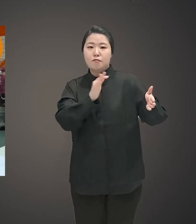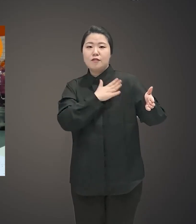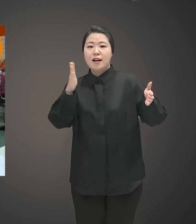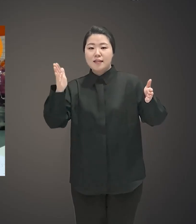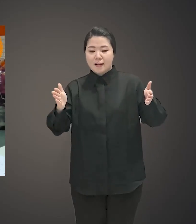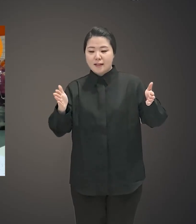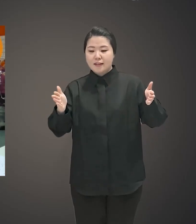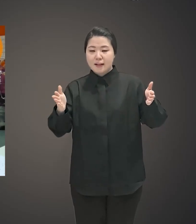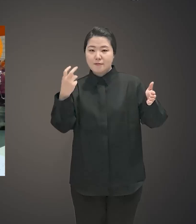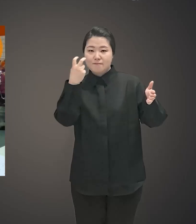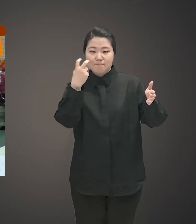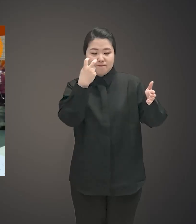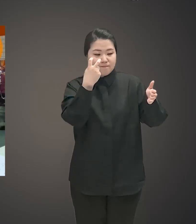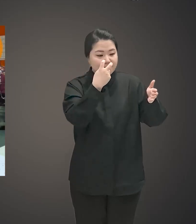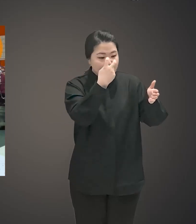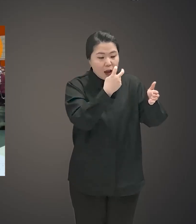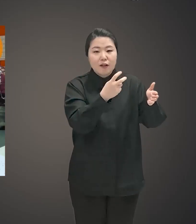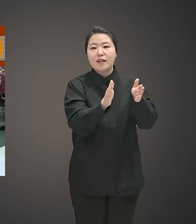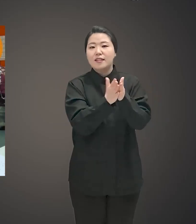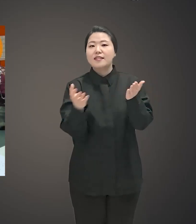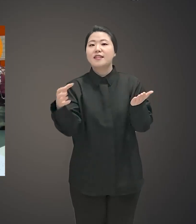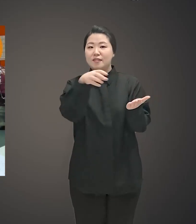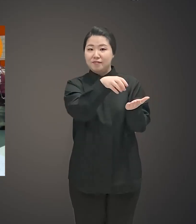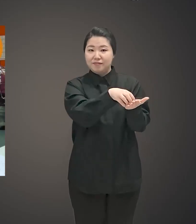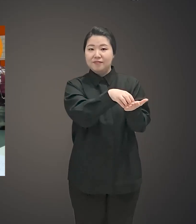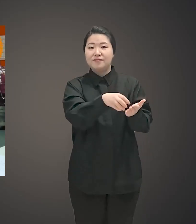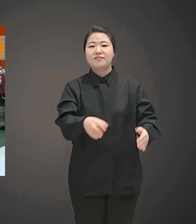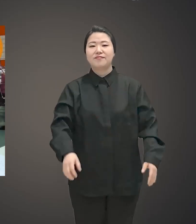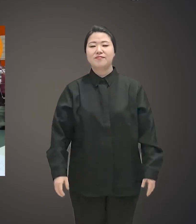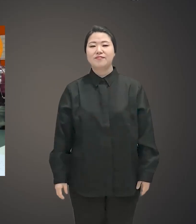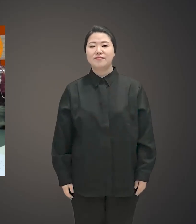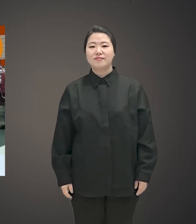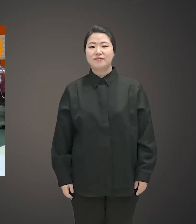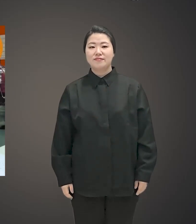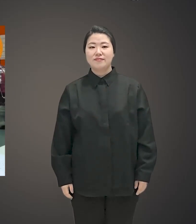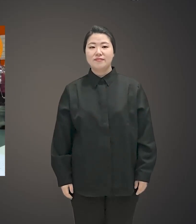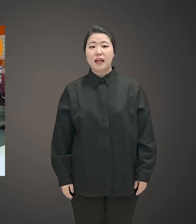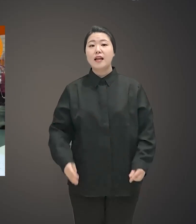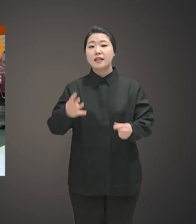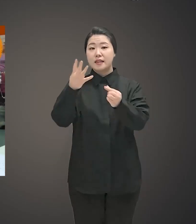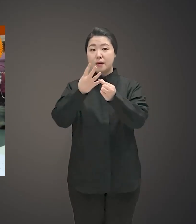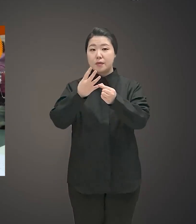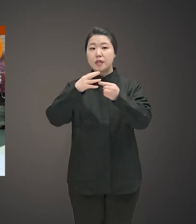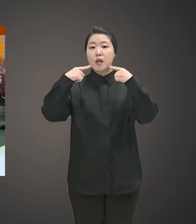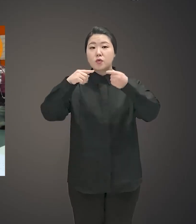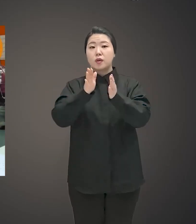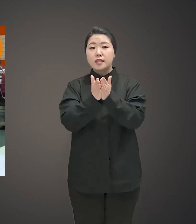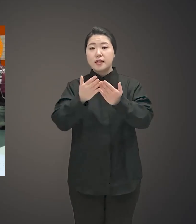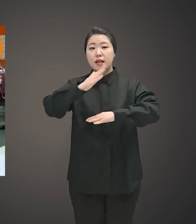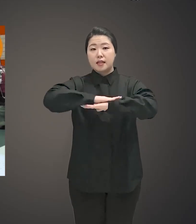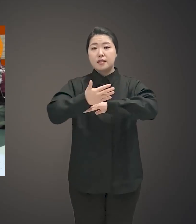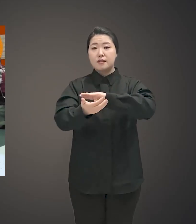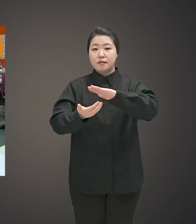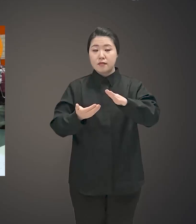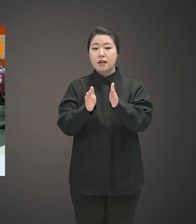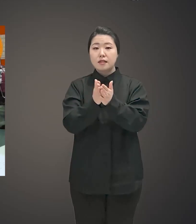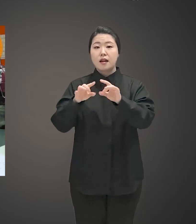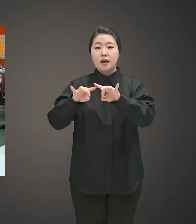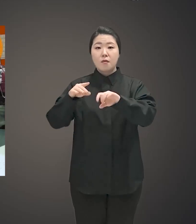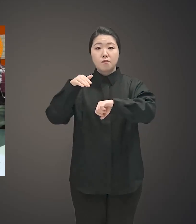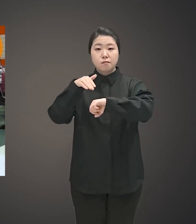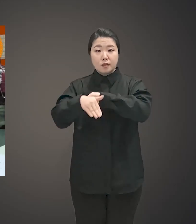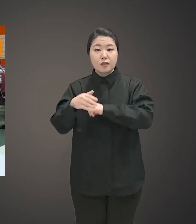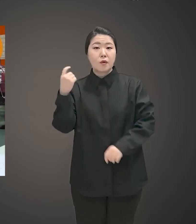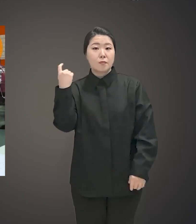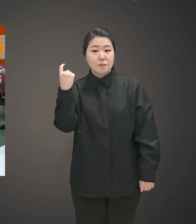process they went through from most of the time they had no money to vast wealth. And then reason number 4 is we have between this paperback and